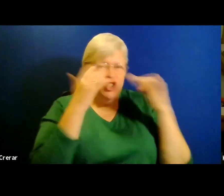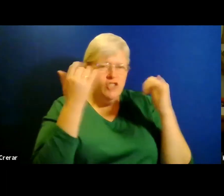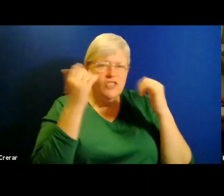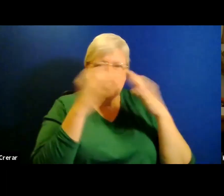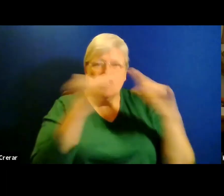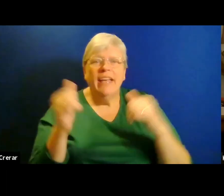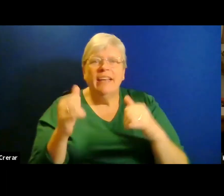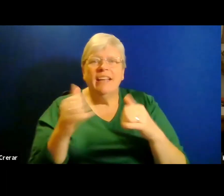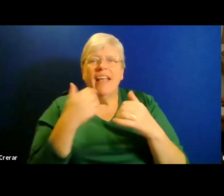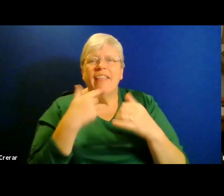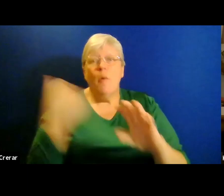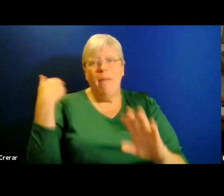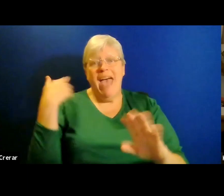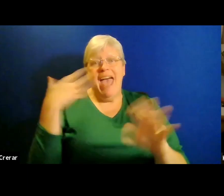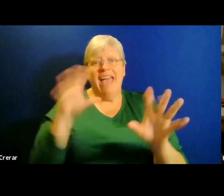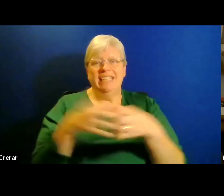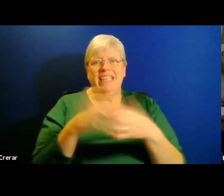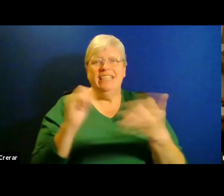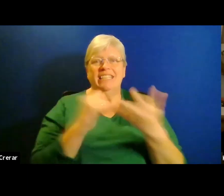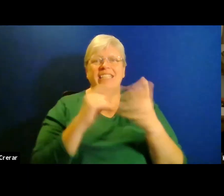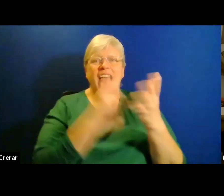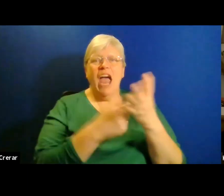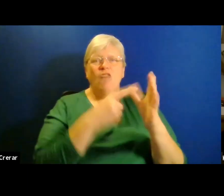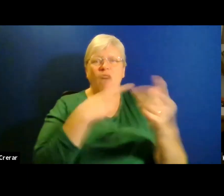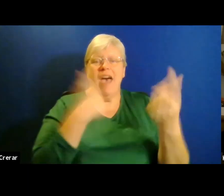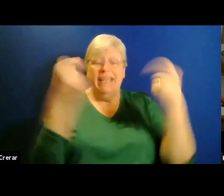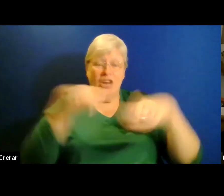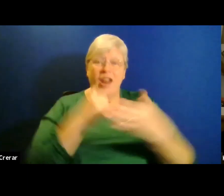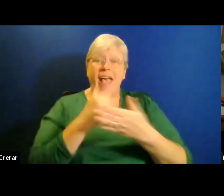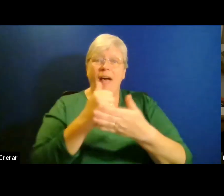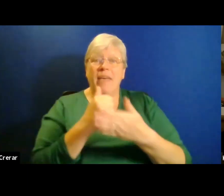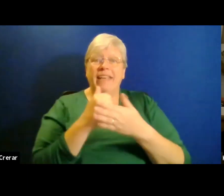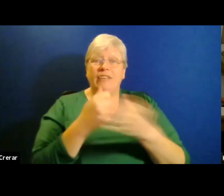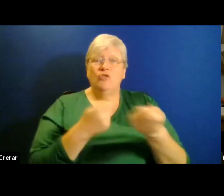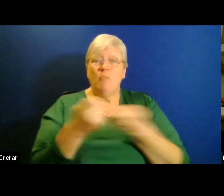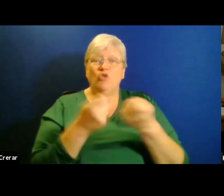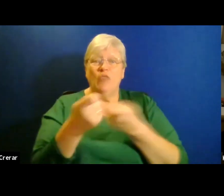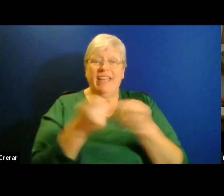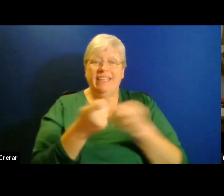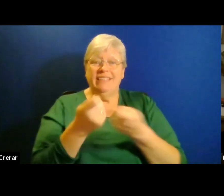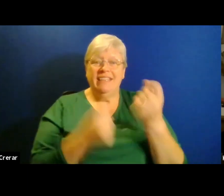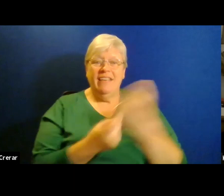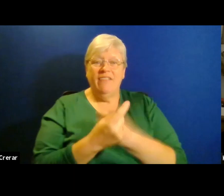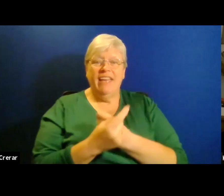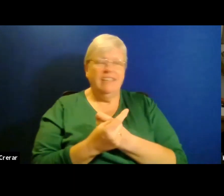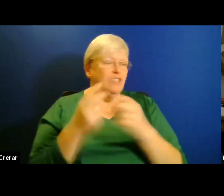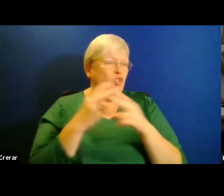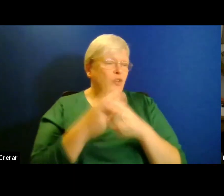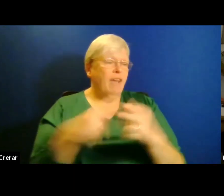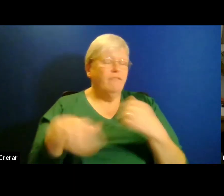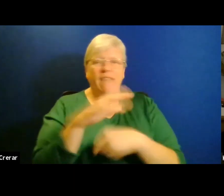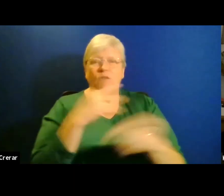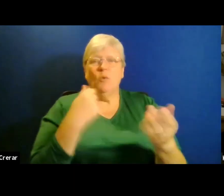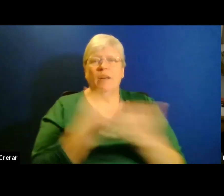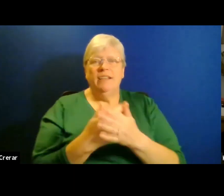thank you to the backstage crew. Thank you to Sarah, who is also here helping to moderate and look after and all the tech behind